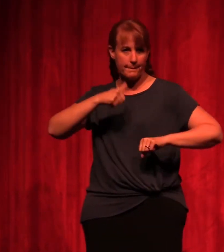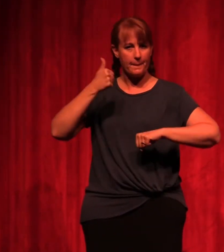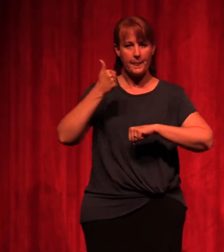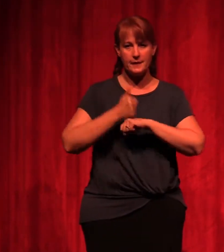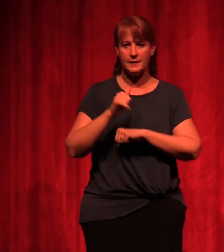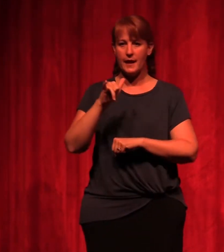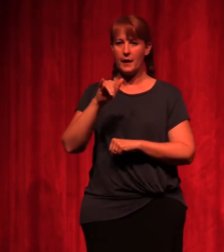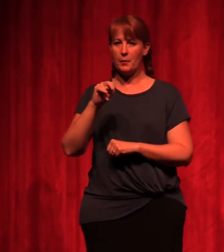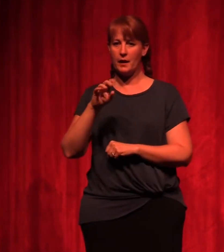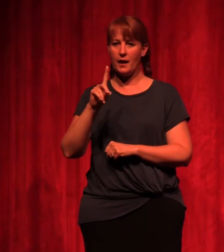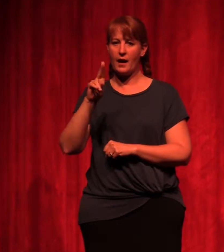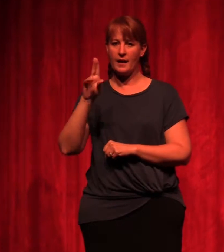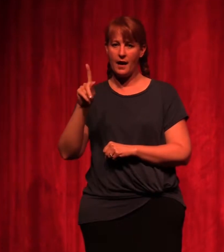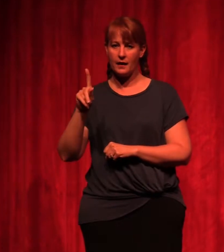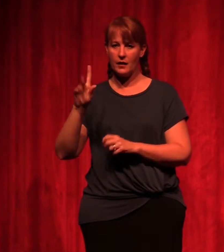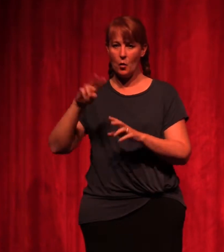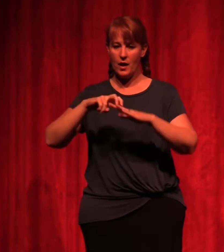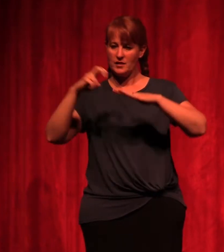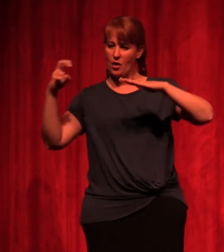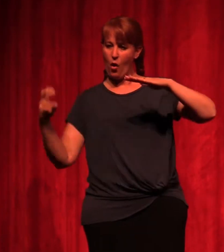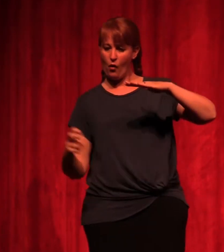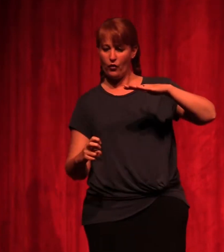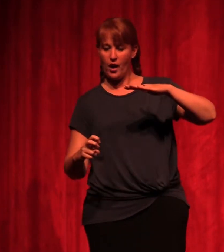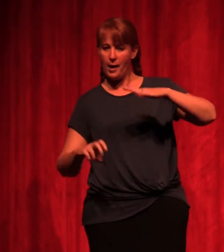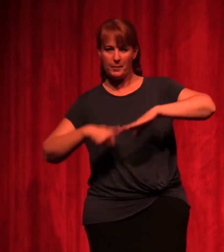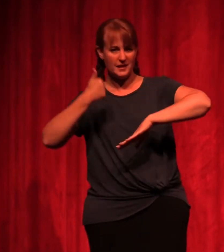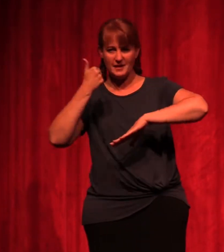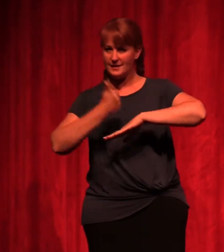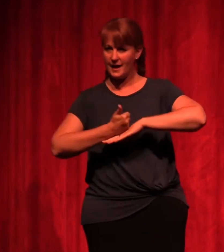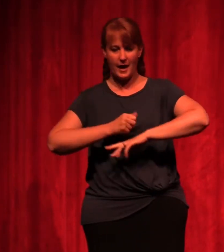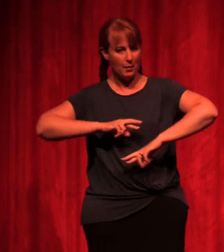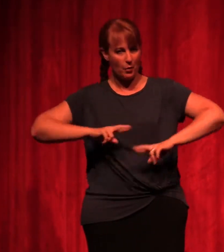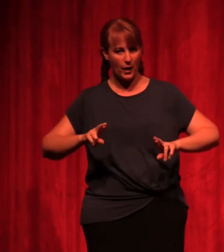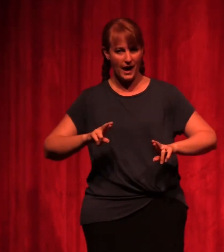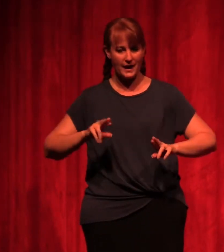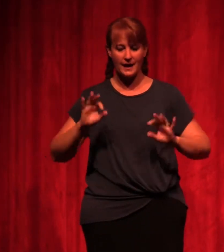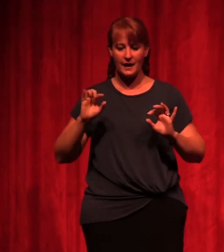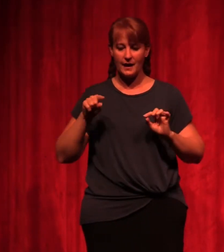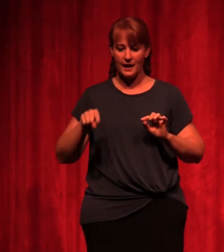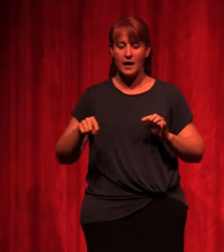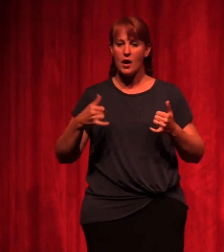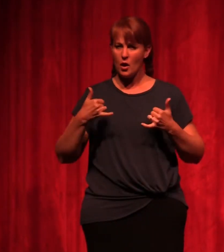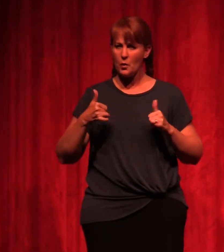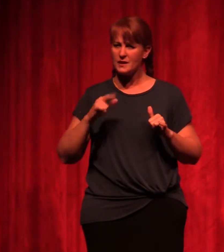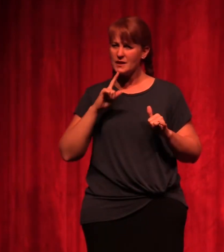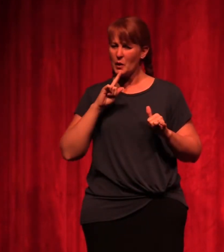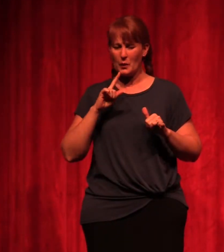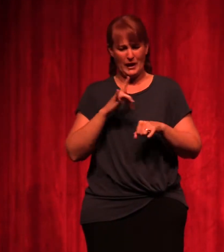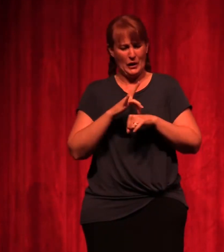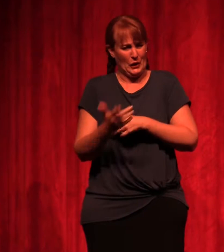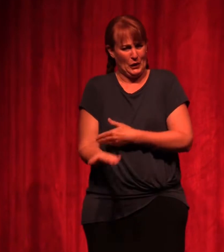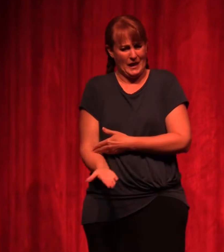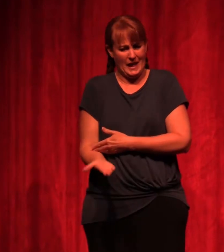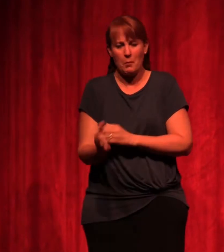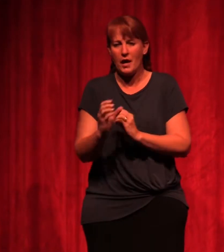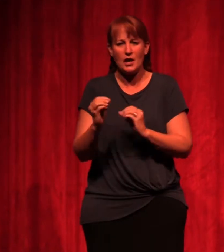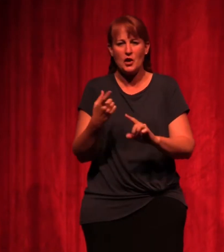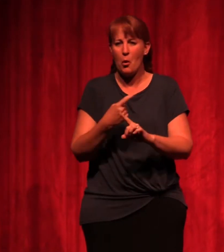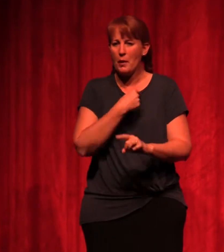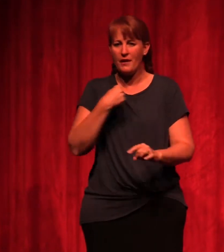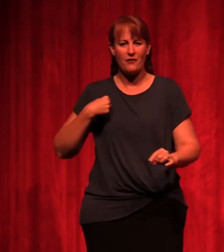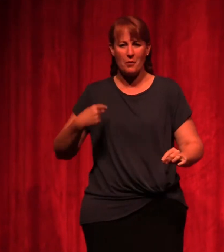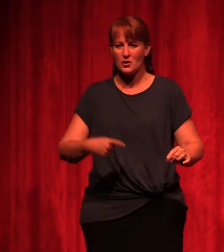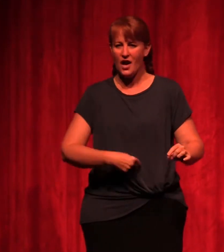Nyandak was over the edge. She was all set up for the action. It was still really early in the morning. No one from the Chinese consulate